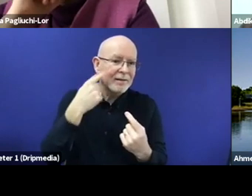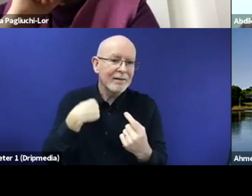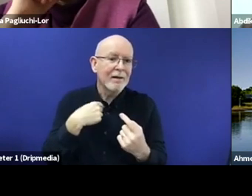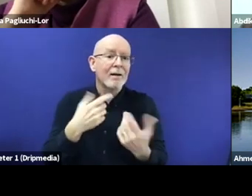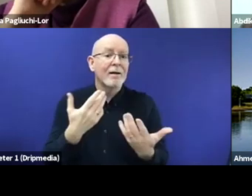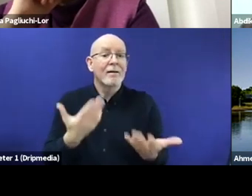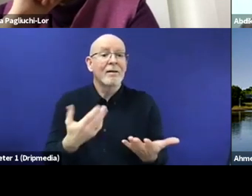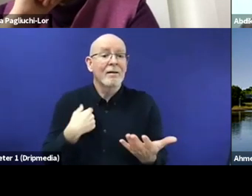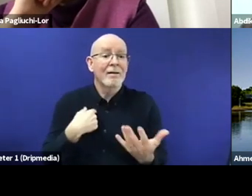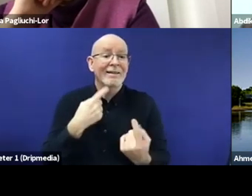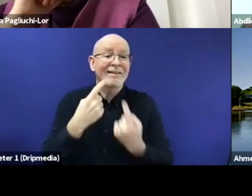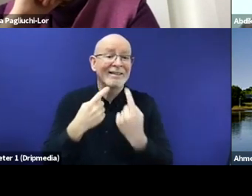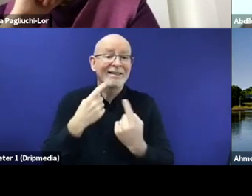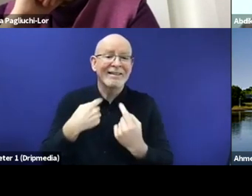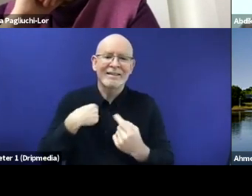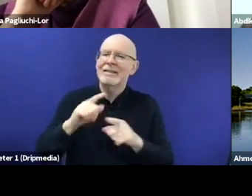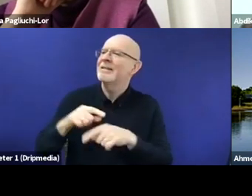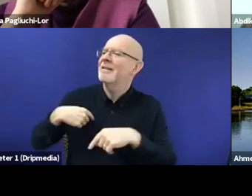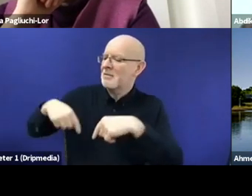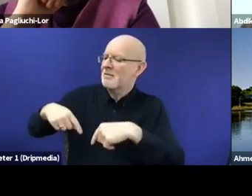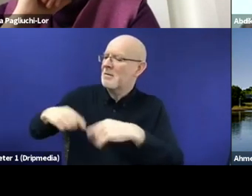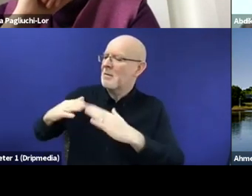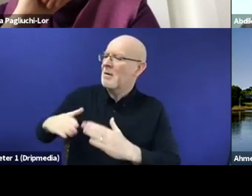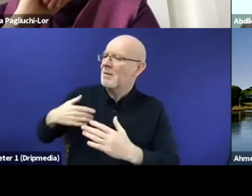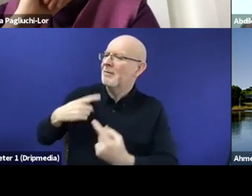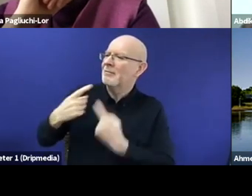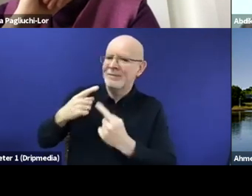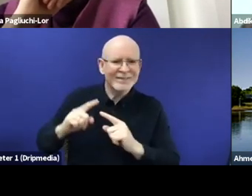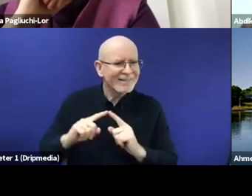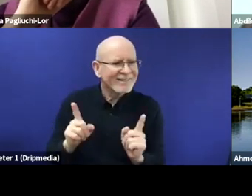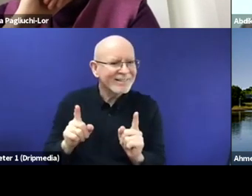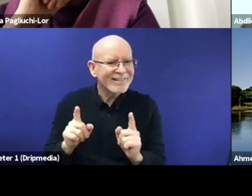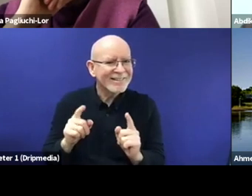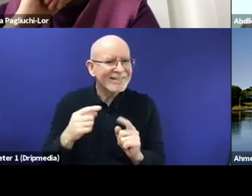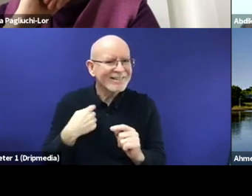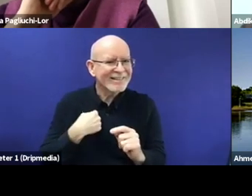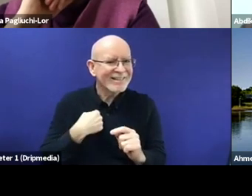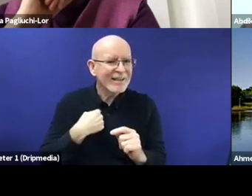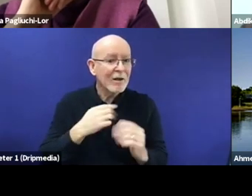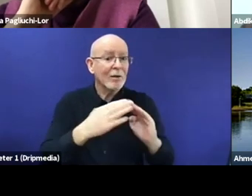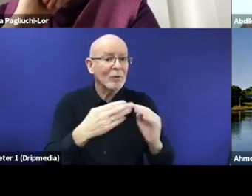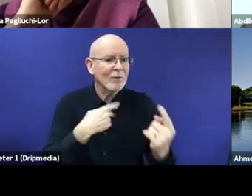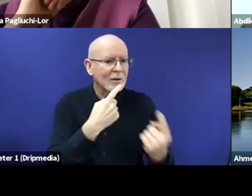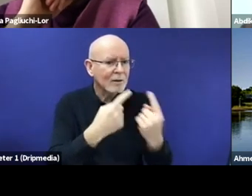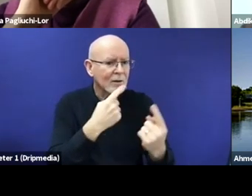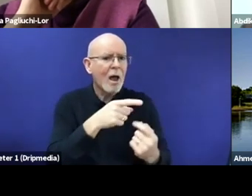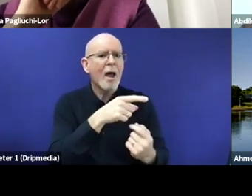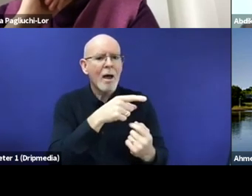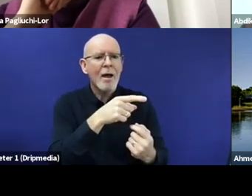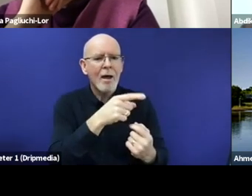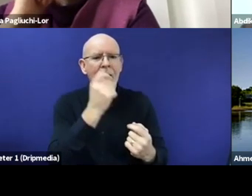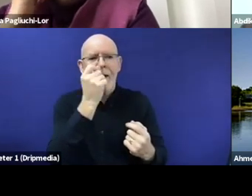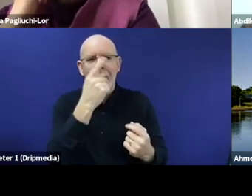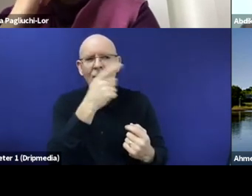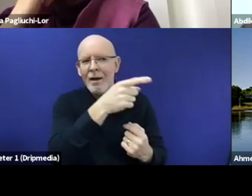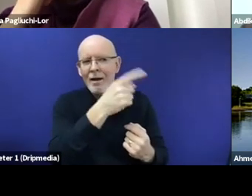there for decades was always about resettlement, which was next to impossible at the same